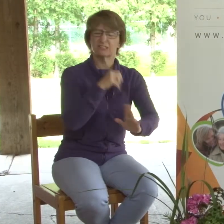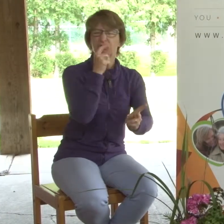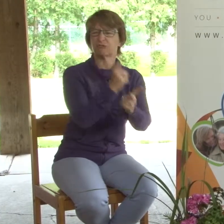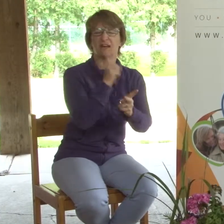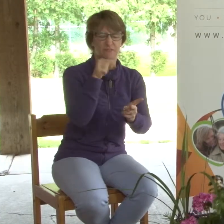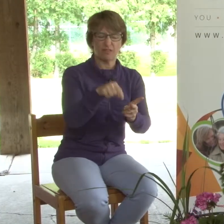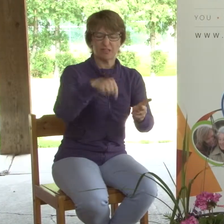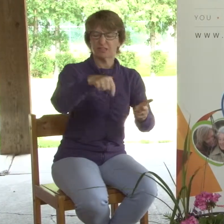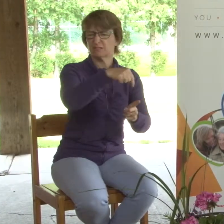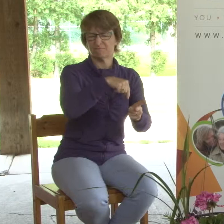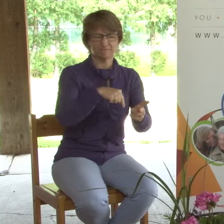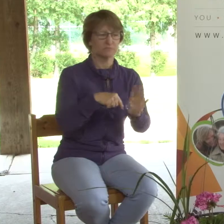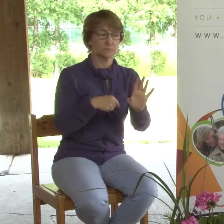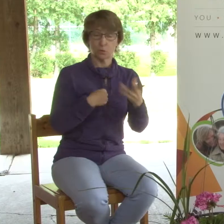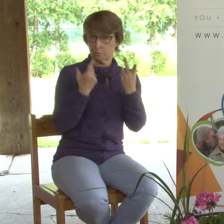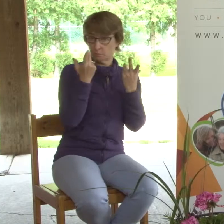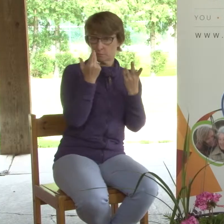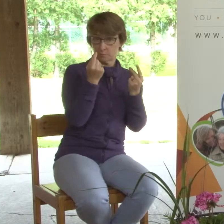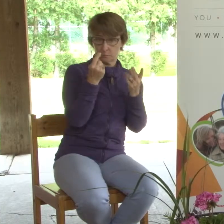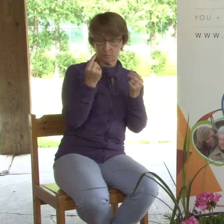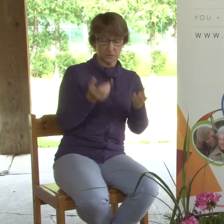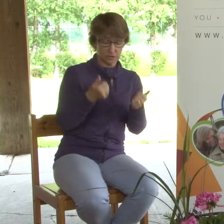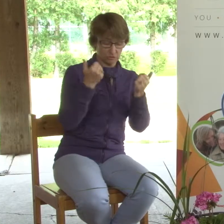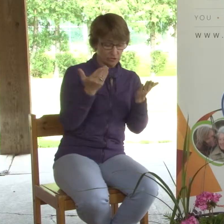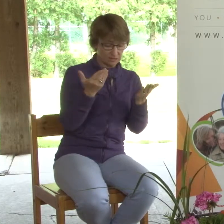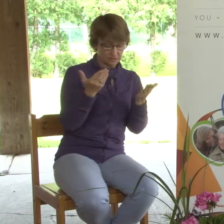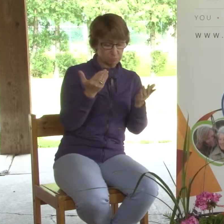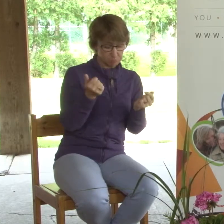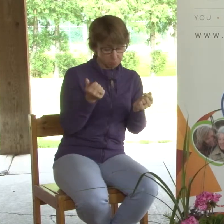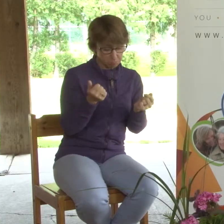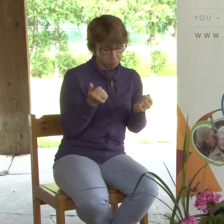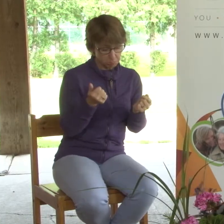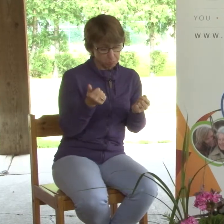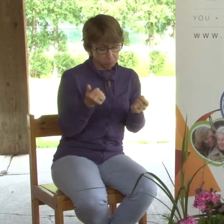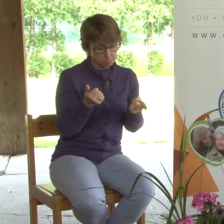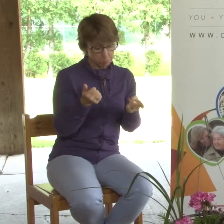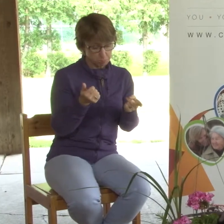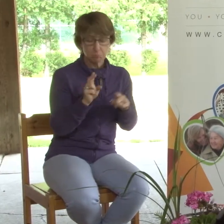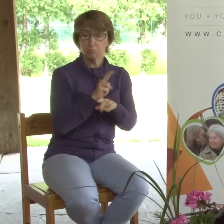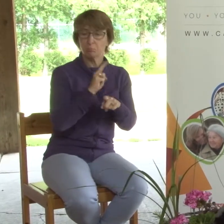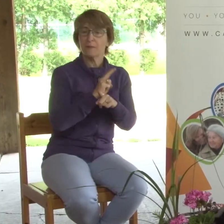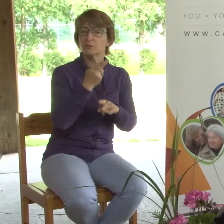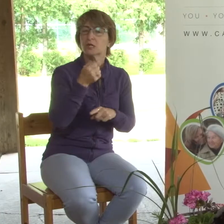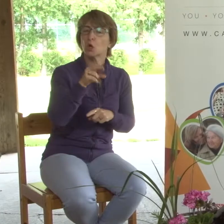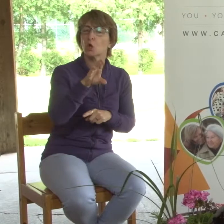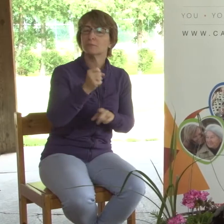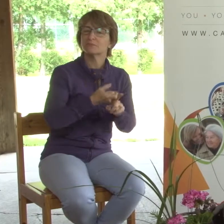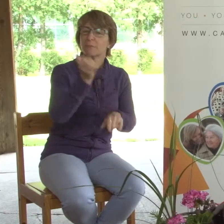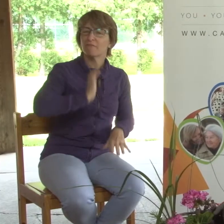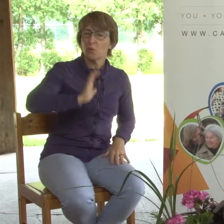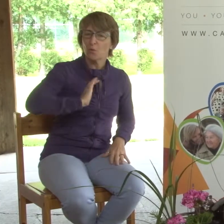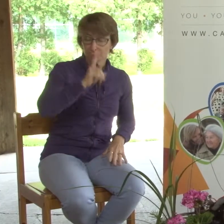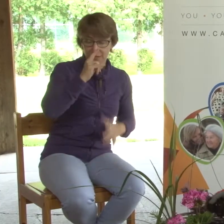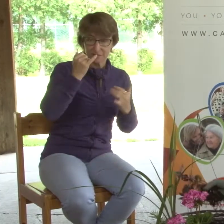arrangement. So what I'm going to suggest to fill the rest of this in is I'm going to use my herbs, because now I